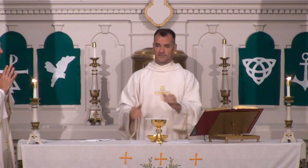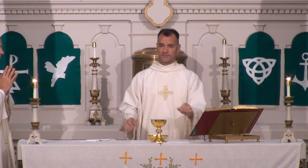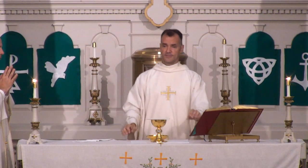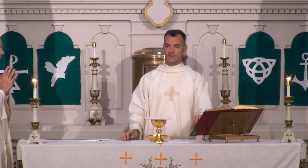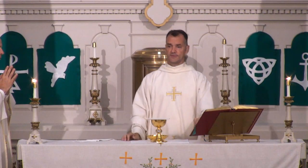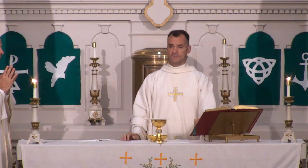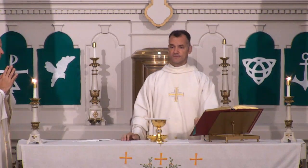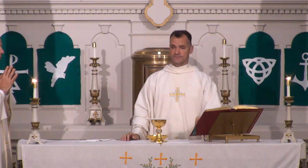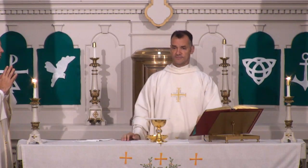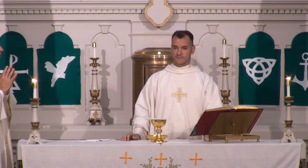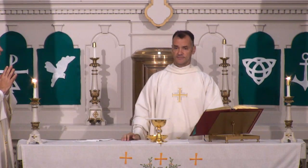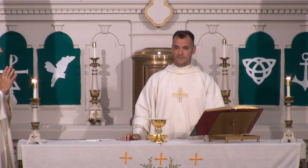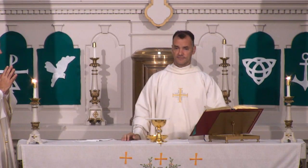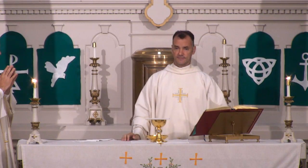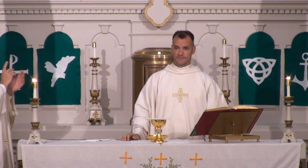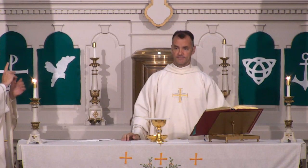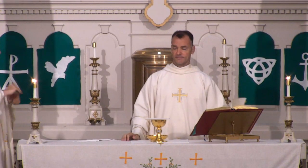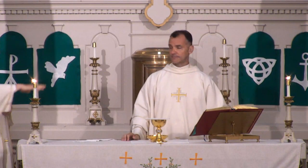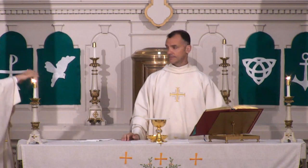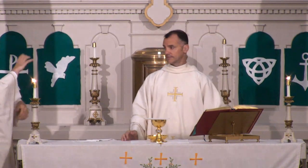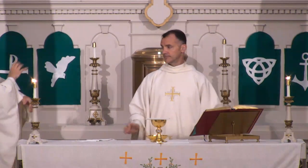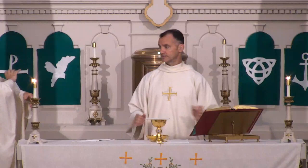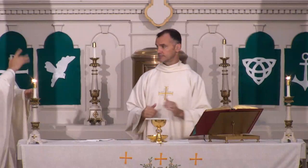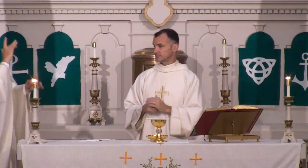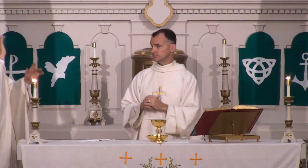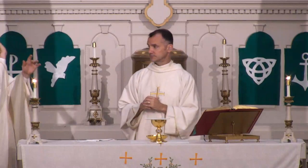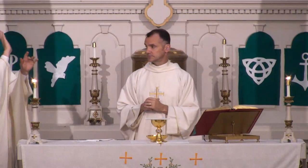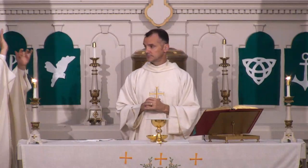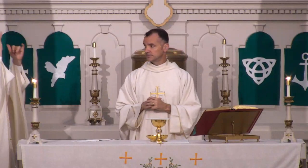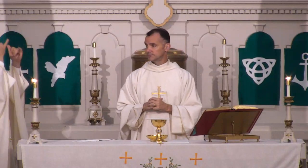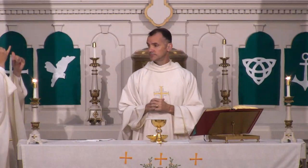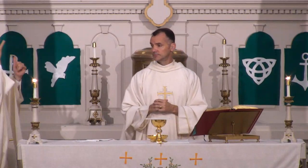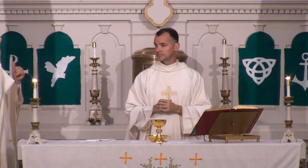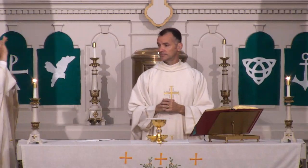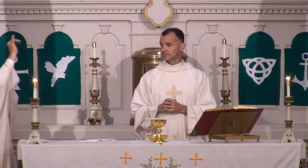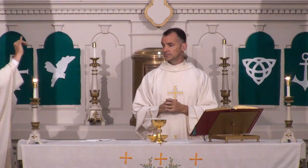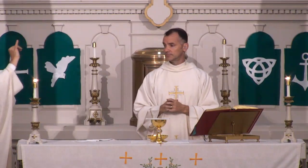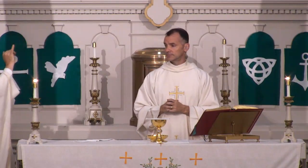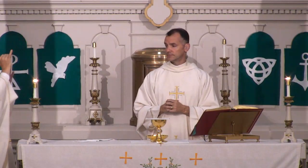Christ. The kingdom, the power, and the glory are yours, now and forever.